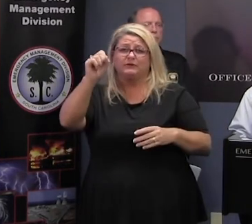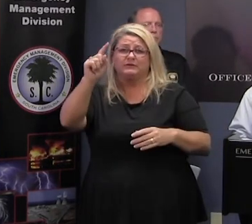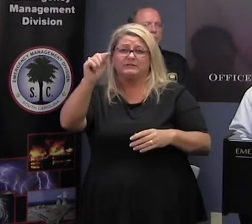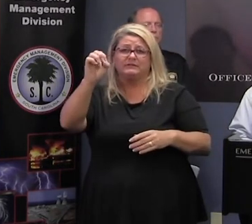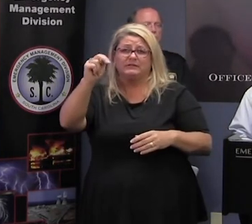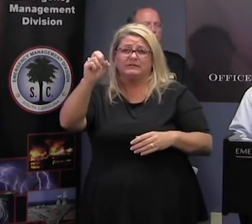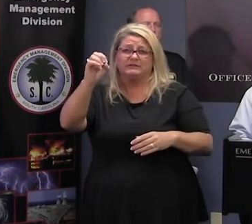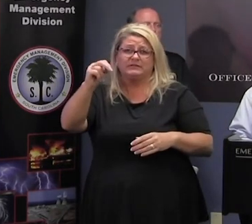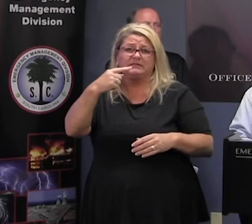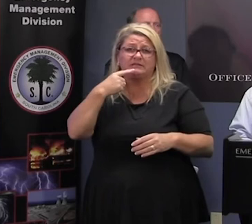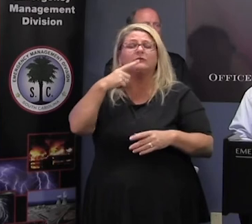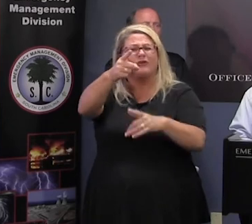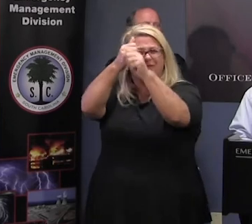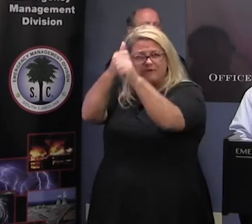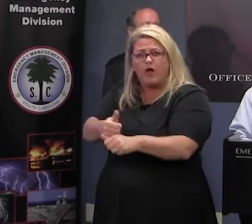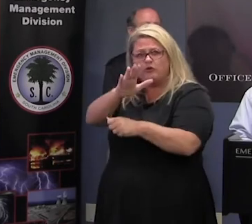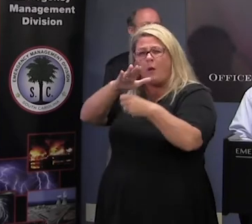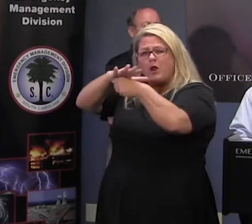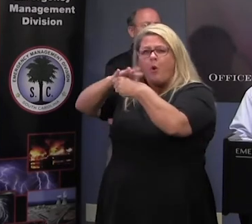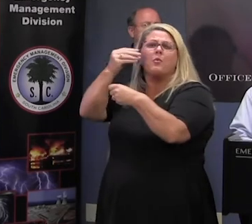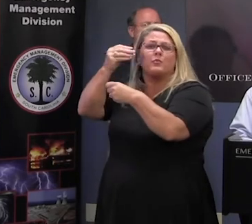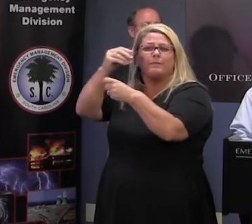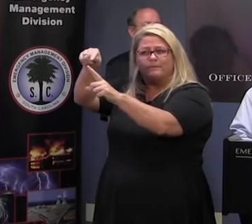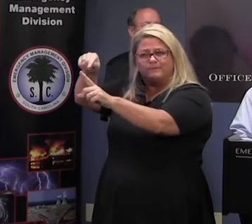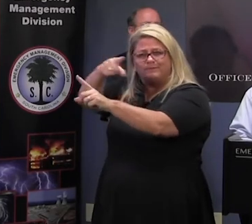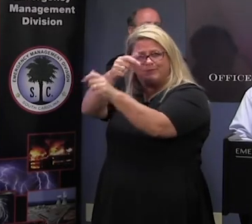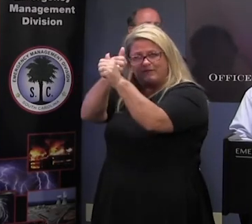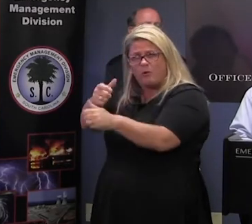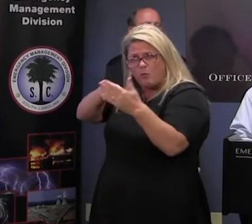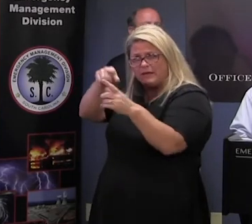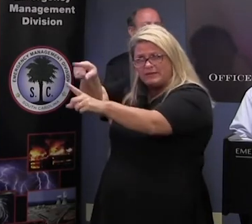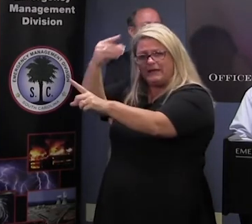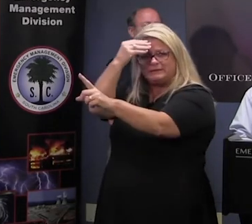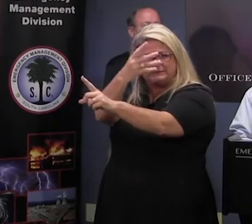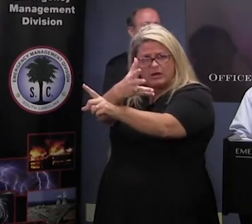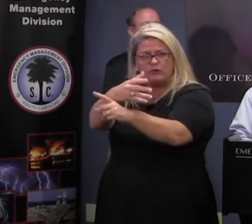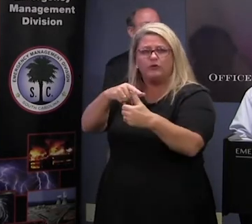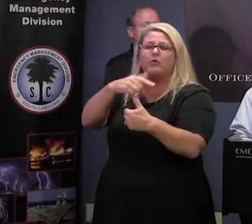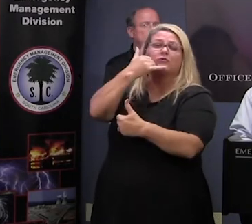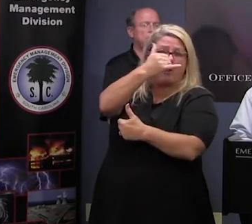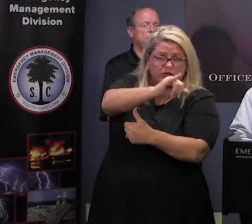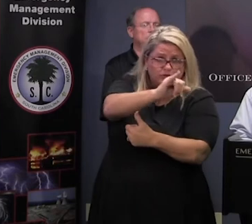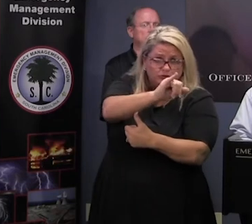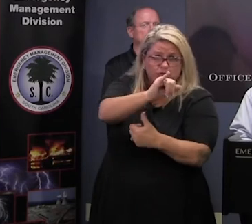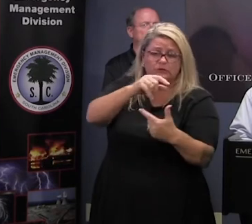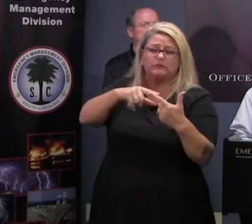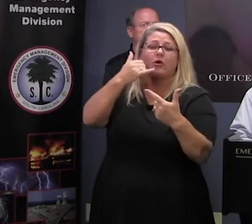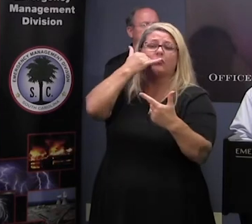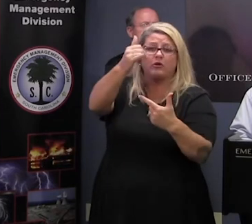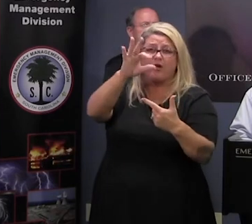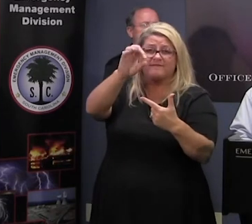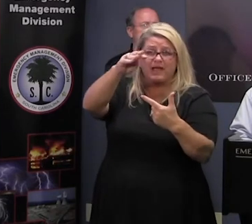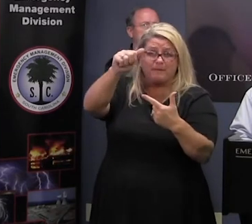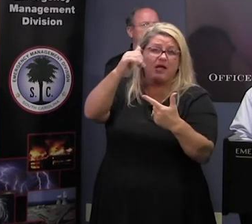your local emergency management. Do what they say do. Call your insurance company first. Call the FEMA 800 number